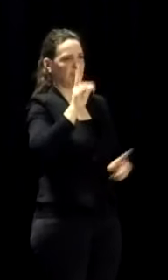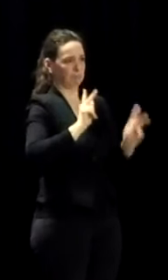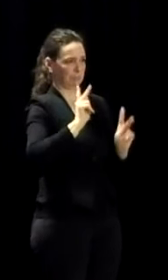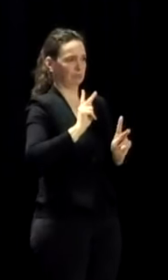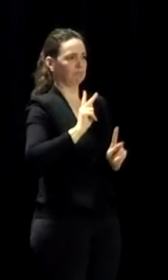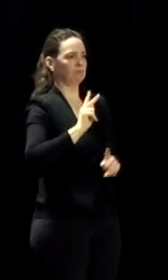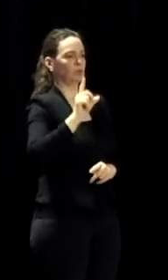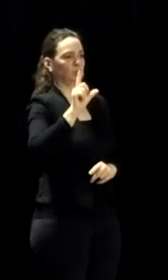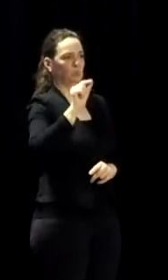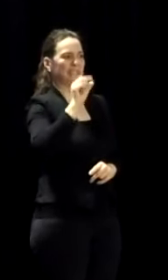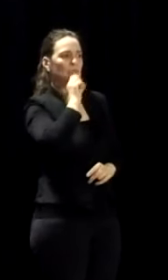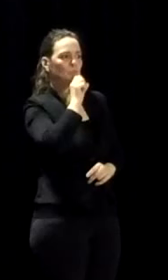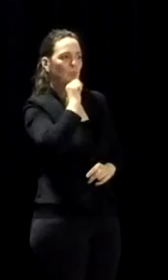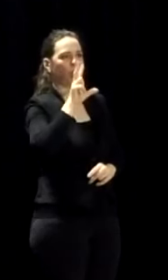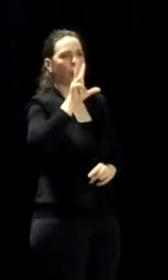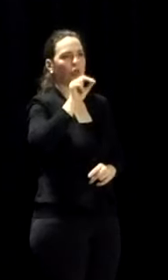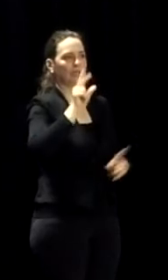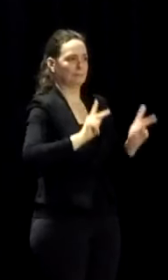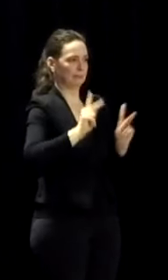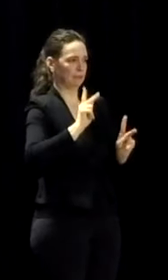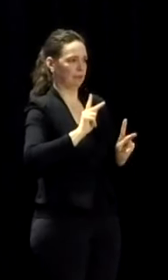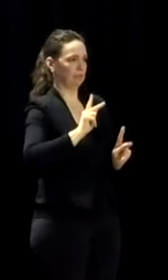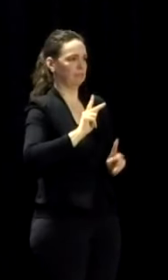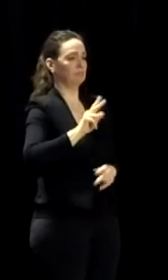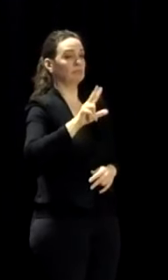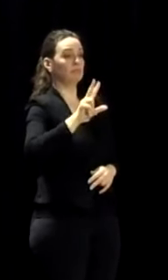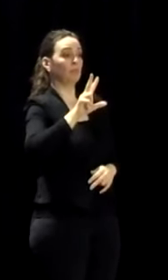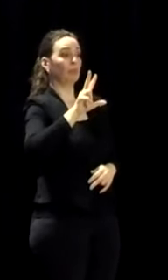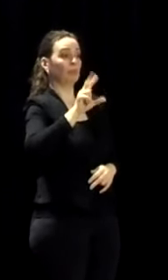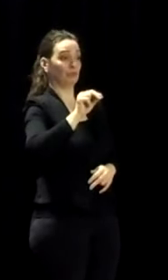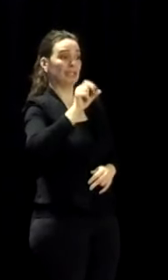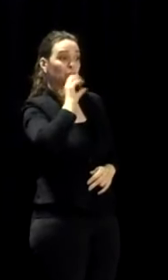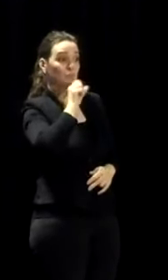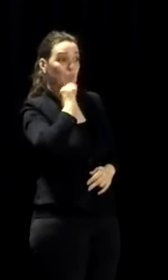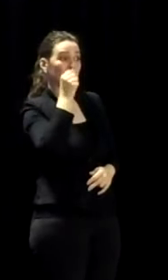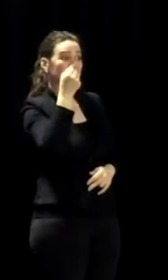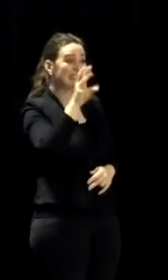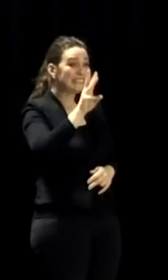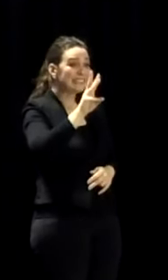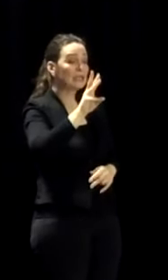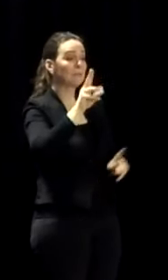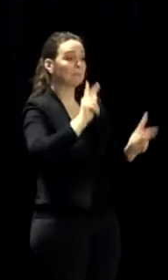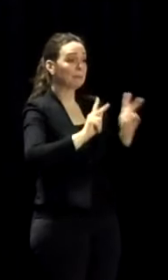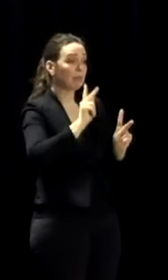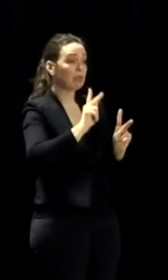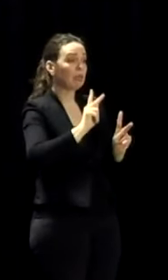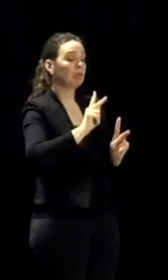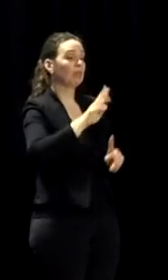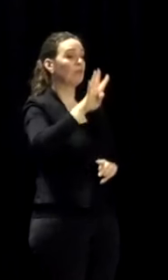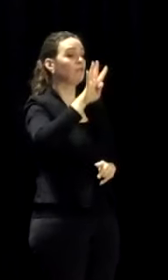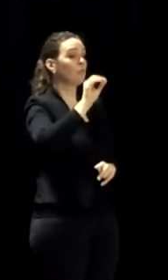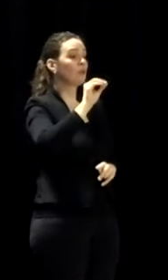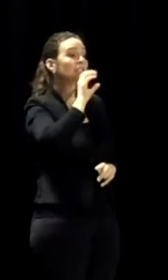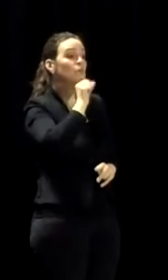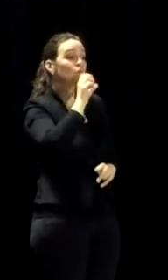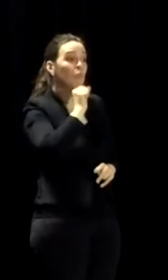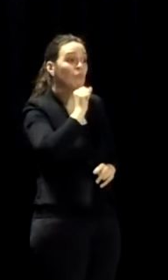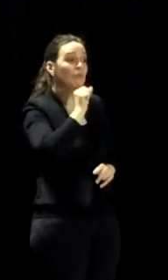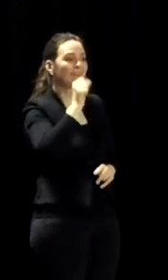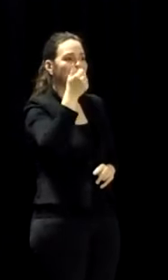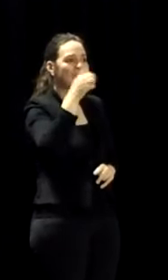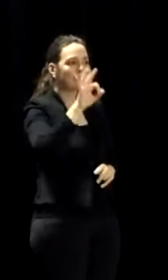have 30s in their 20s, 30 people in their 20s. We have 16 in their 30s. We have 19 in their